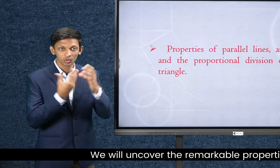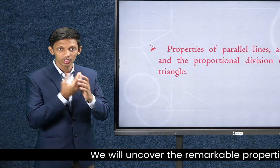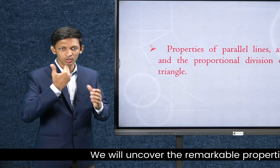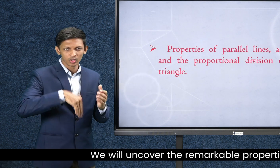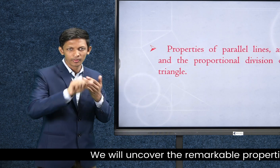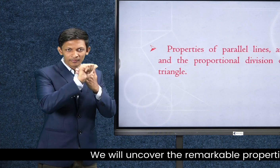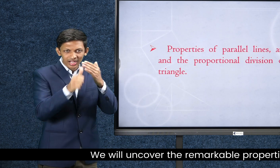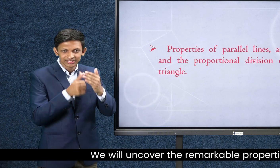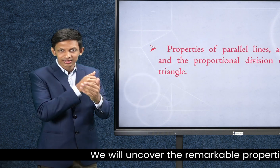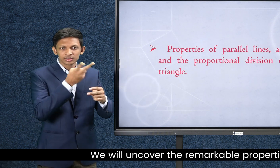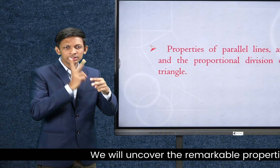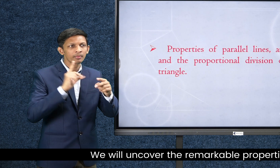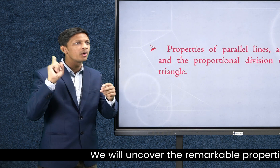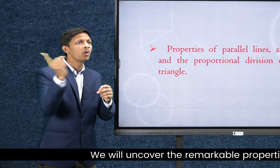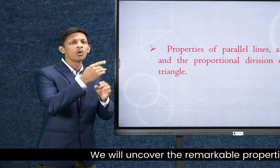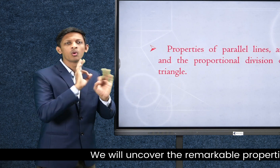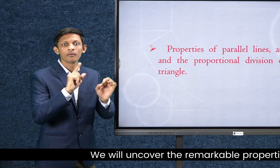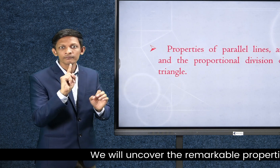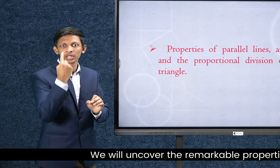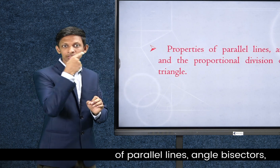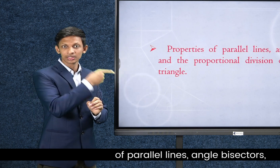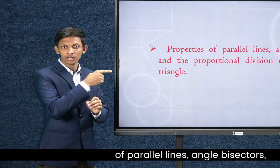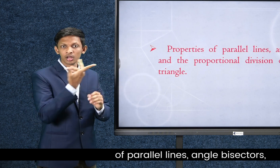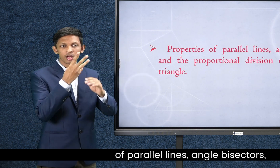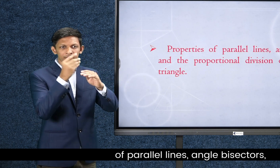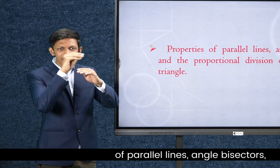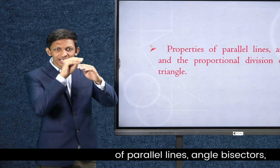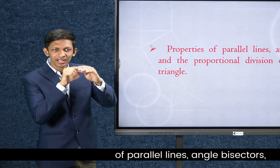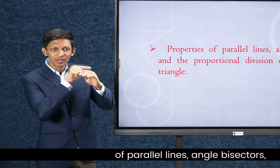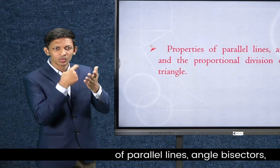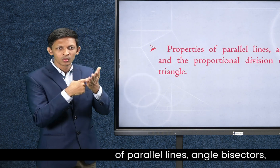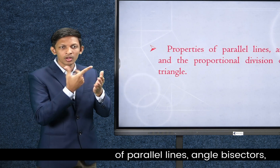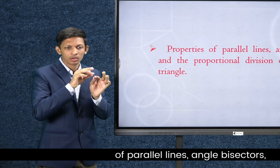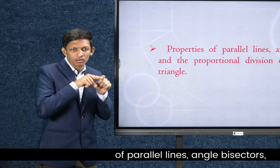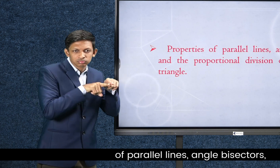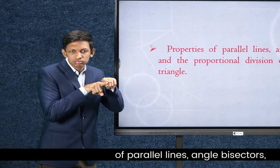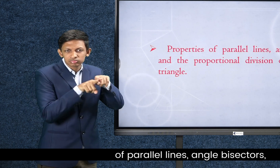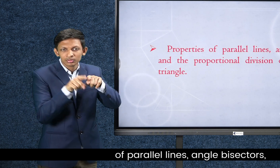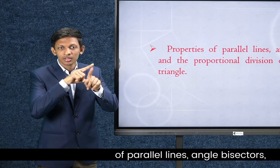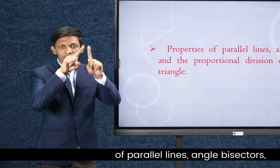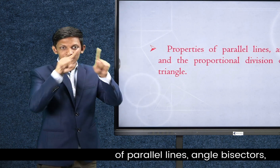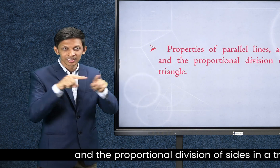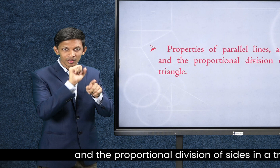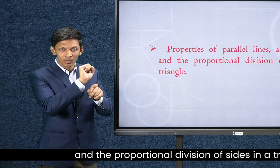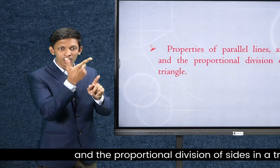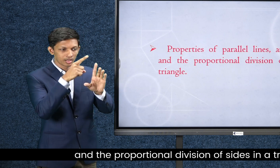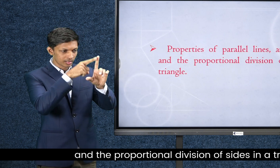We will uncover the remarkable properties of parallel lines, angle bisectors, and the proportional